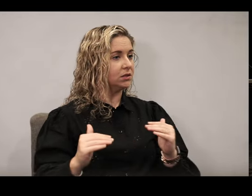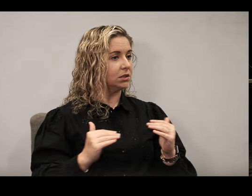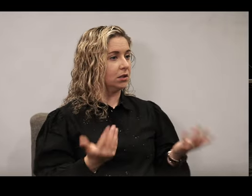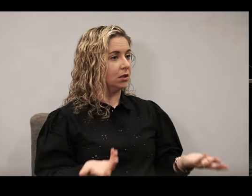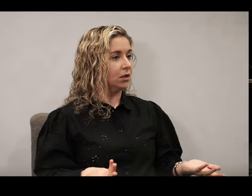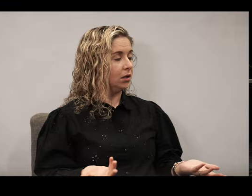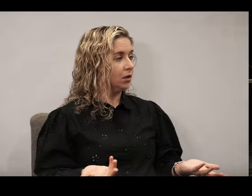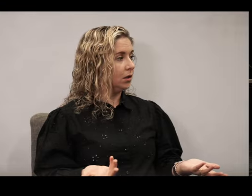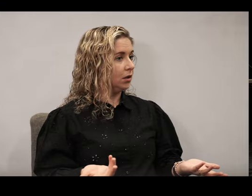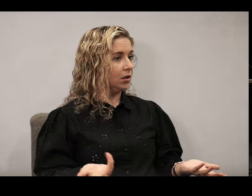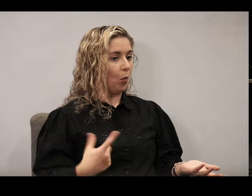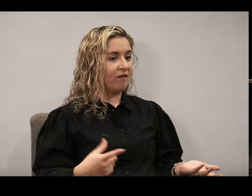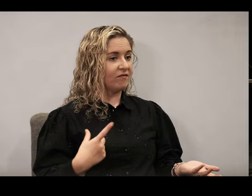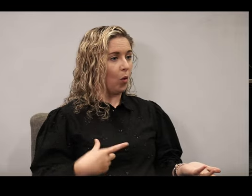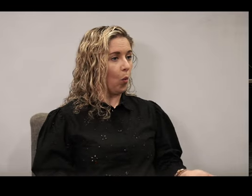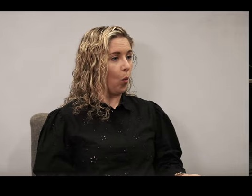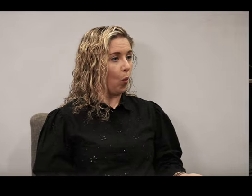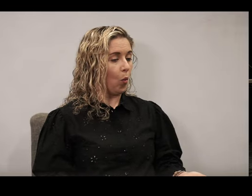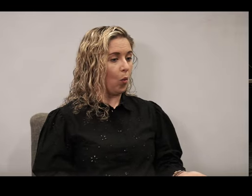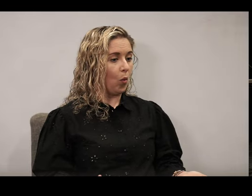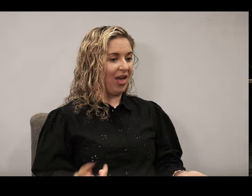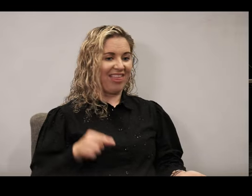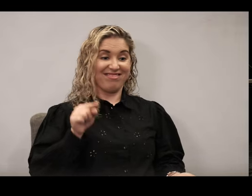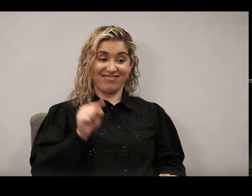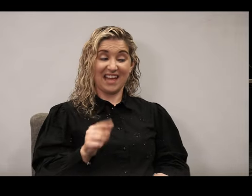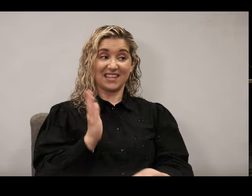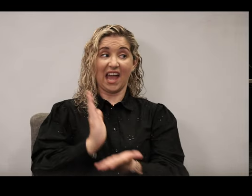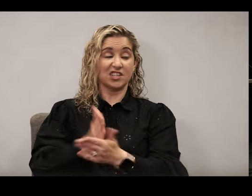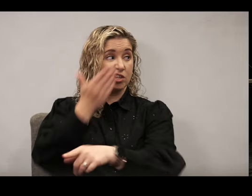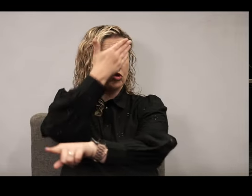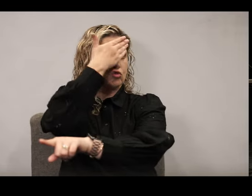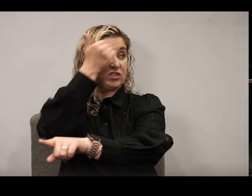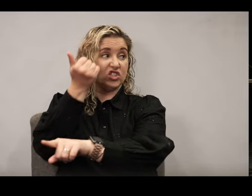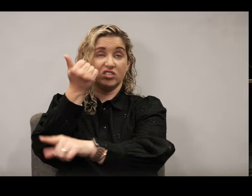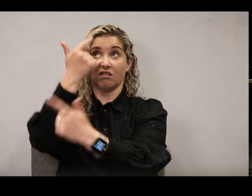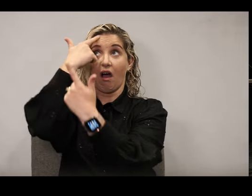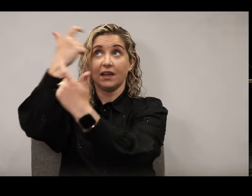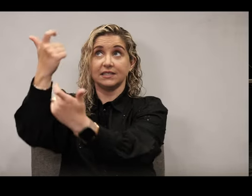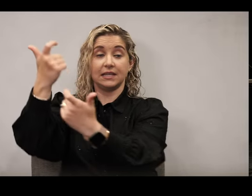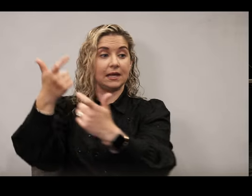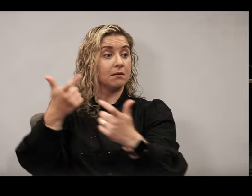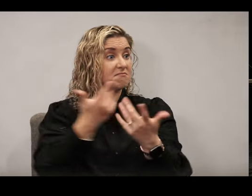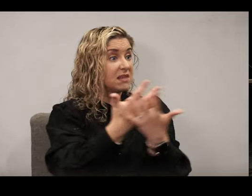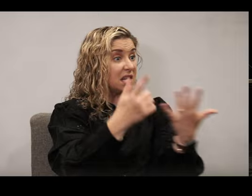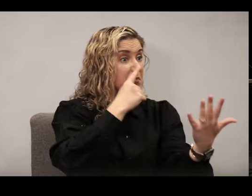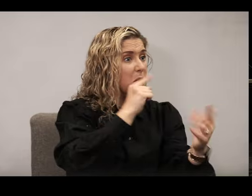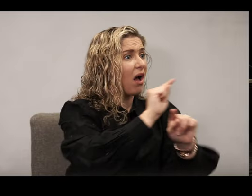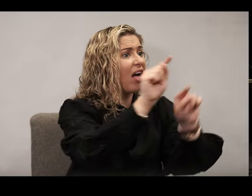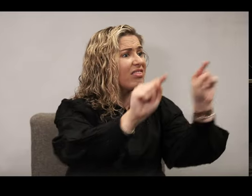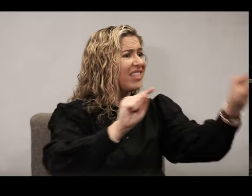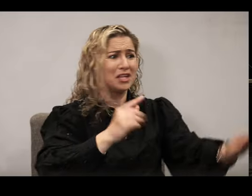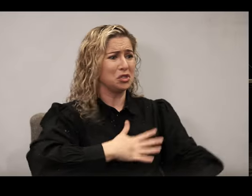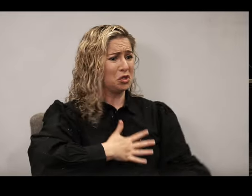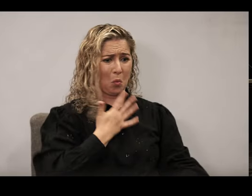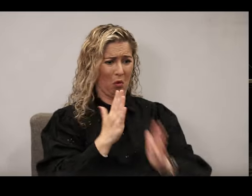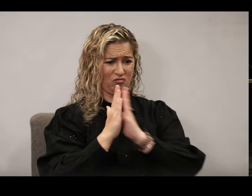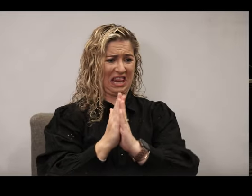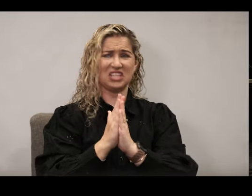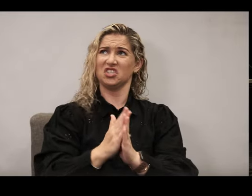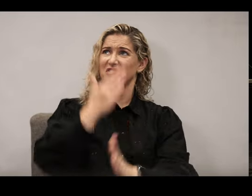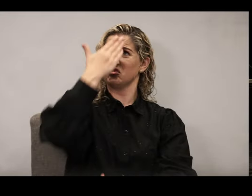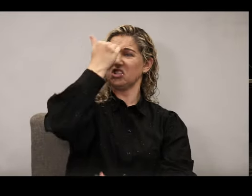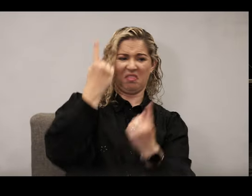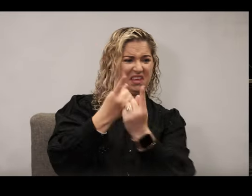humans comes from a Christian view of the world. And while the movers and shakers in our society want to get rid of Christian thinking, the very desire for equality is rooted